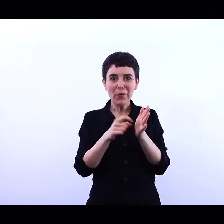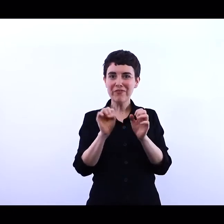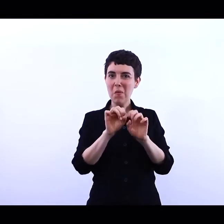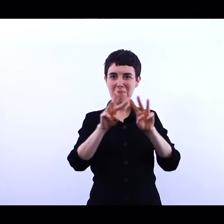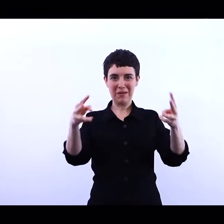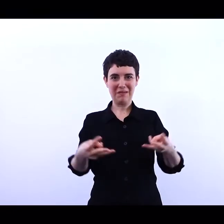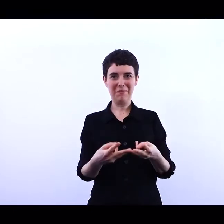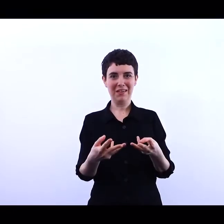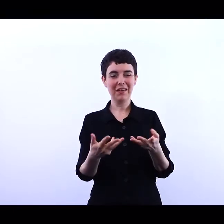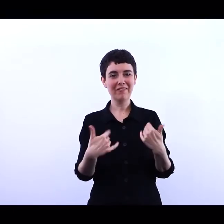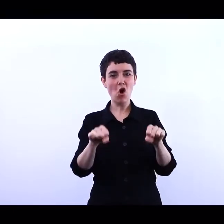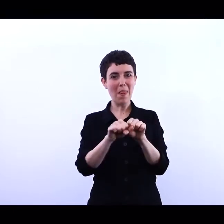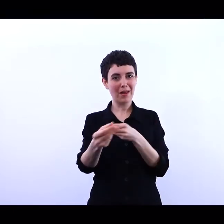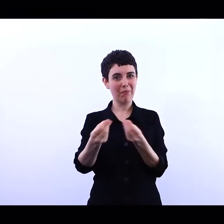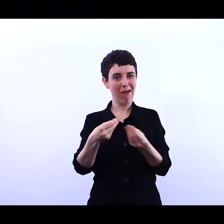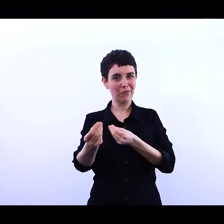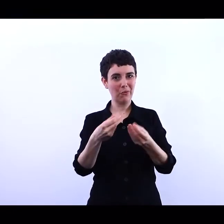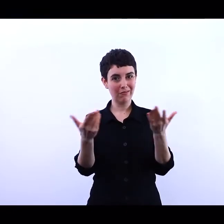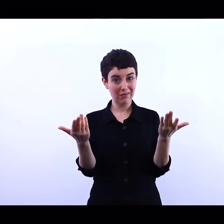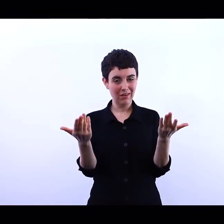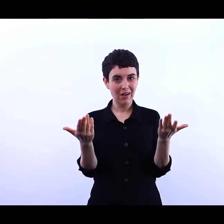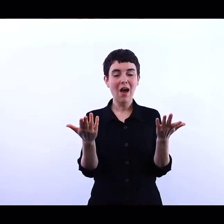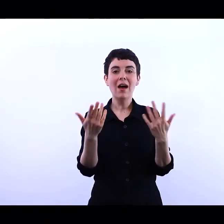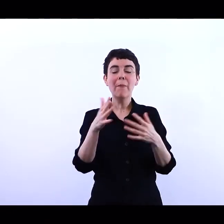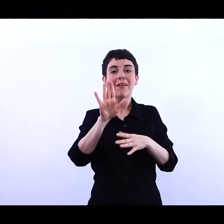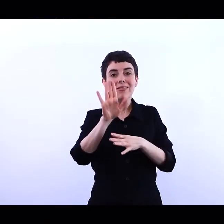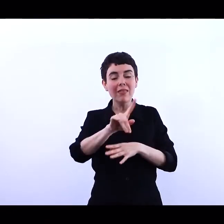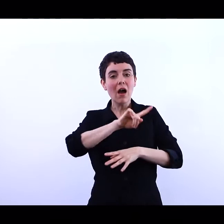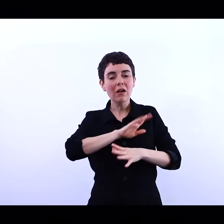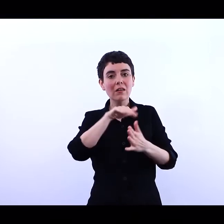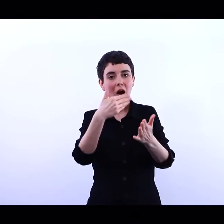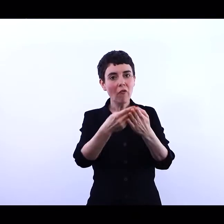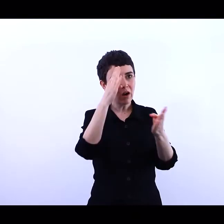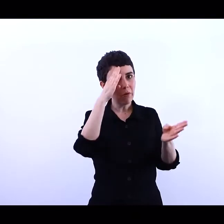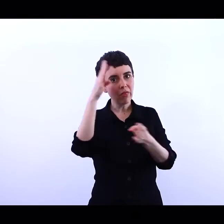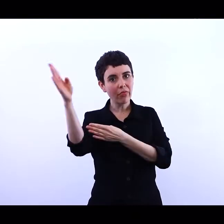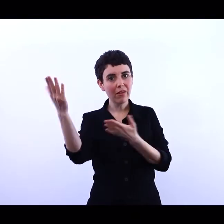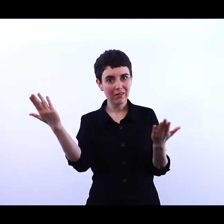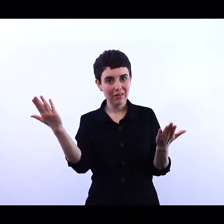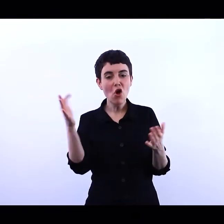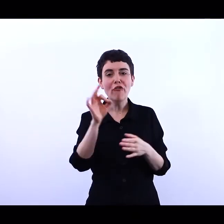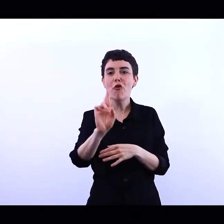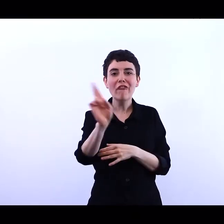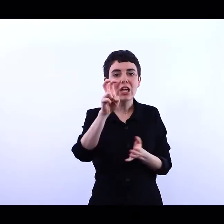and implementation decisions had focused on their mission and the people they do and want to serve.